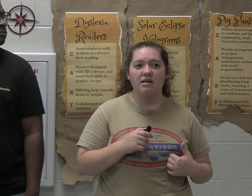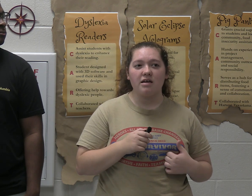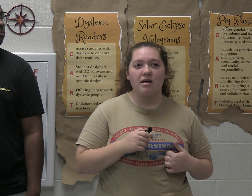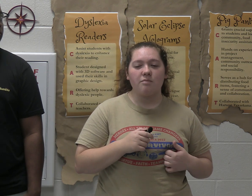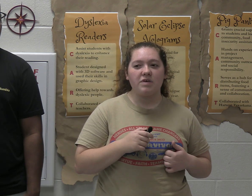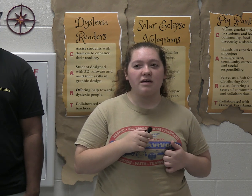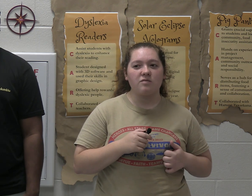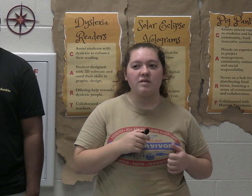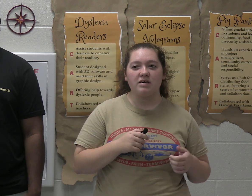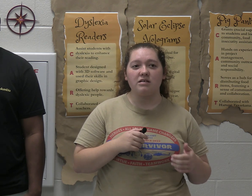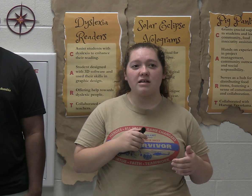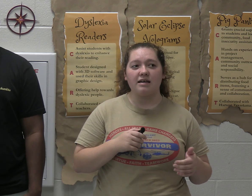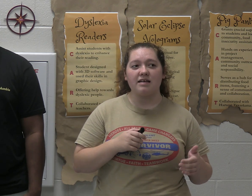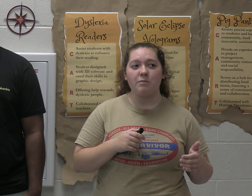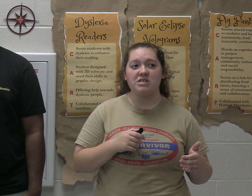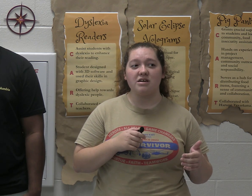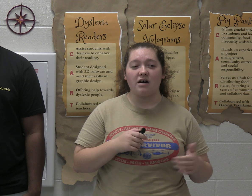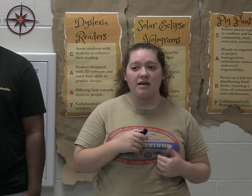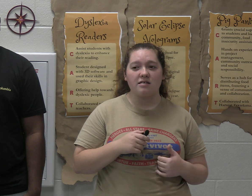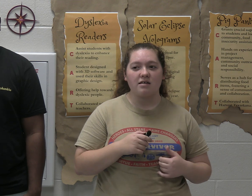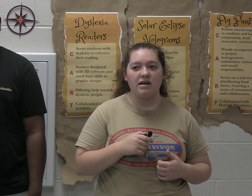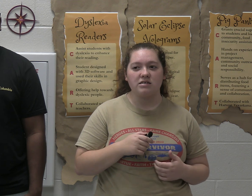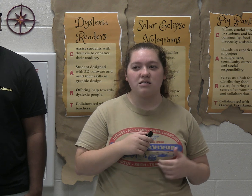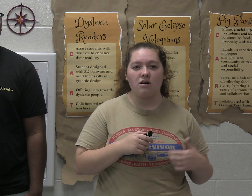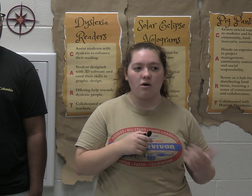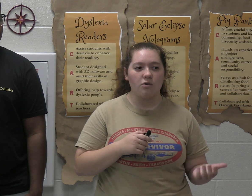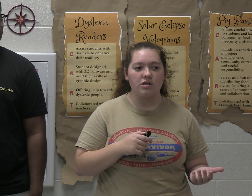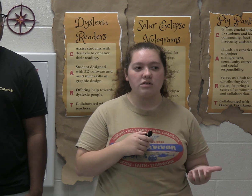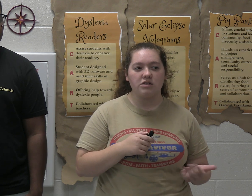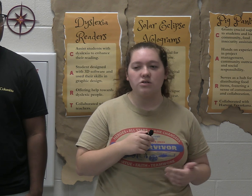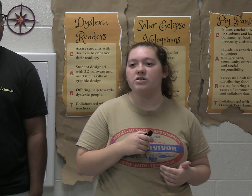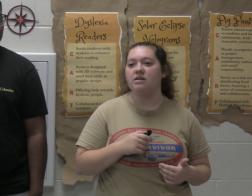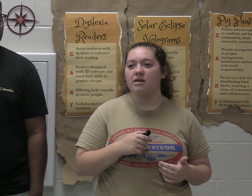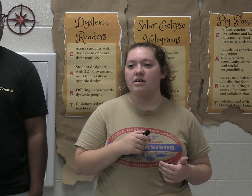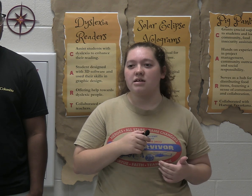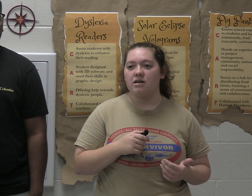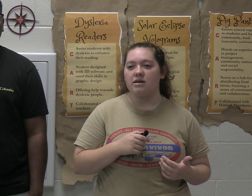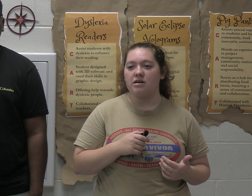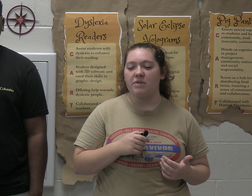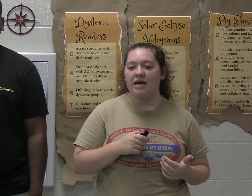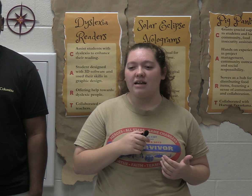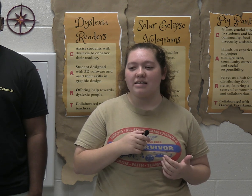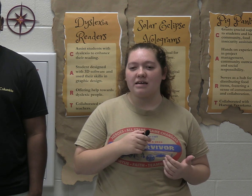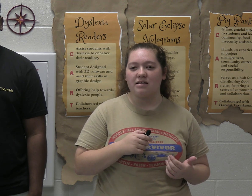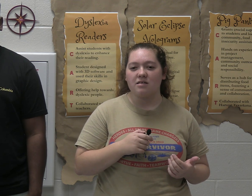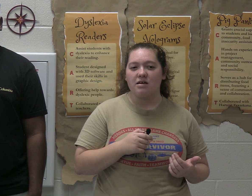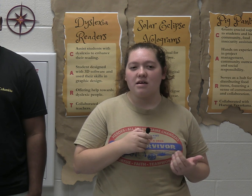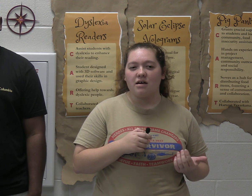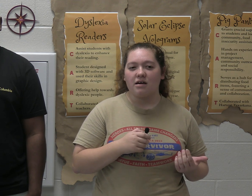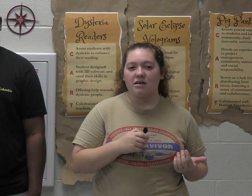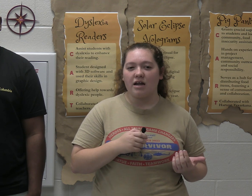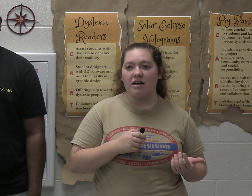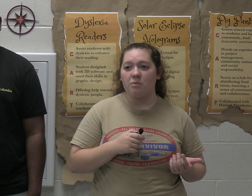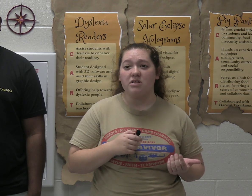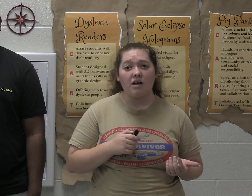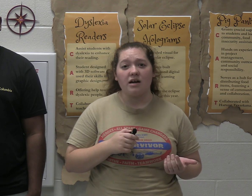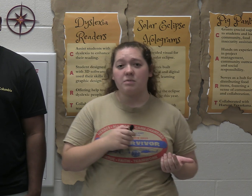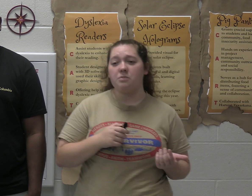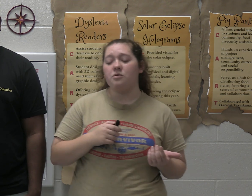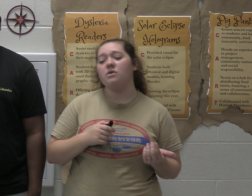because we see a lot of things happen to us as older children and I think it's gonna help a lot of people